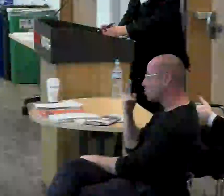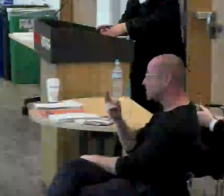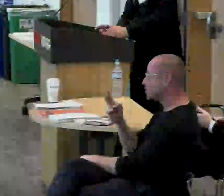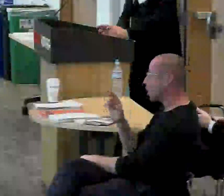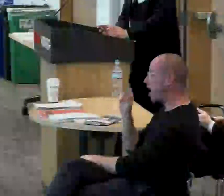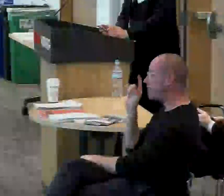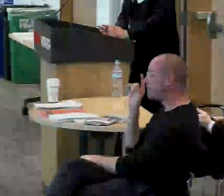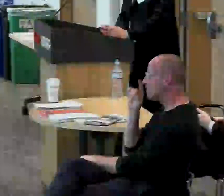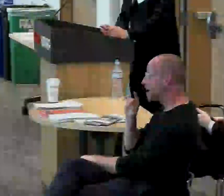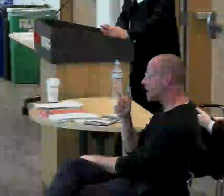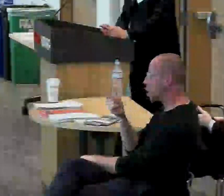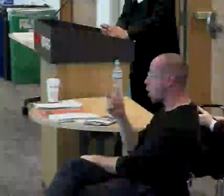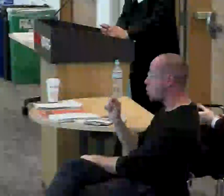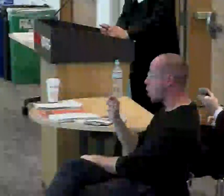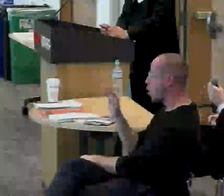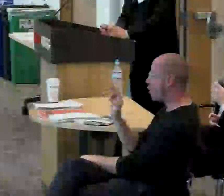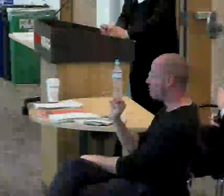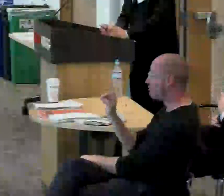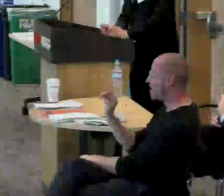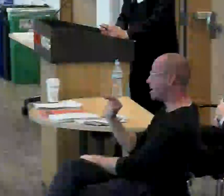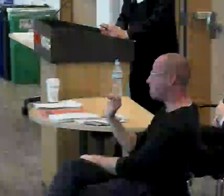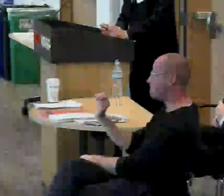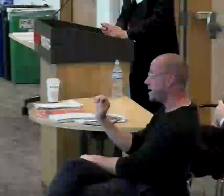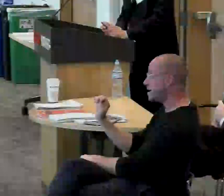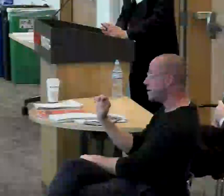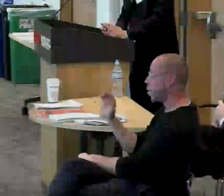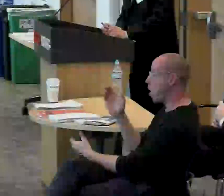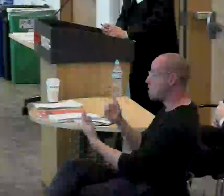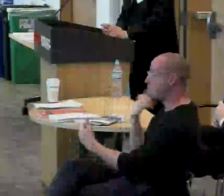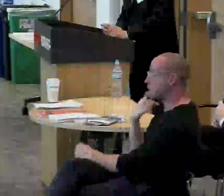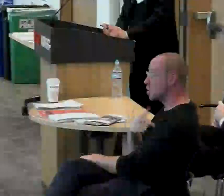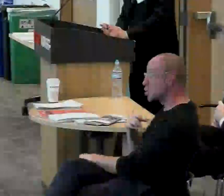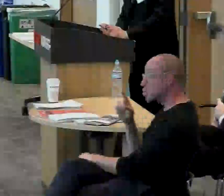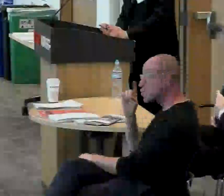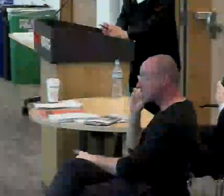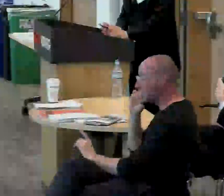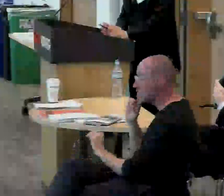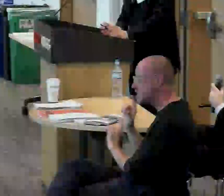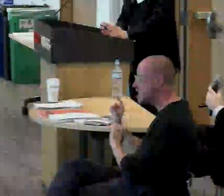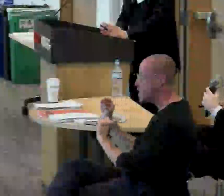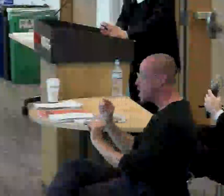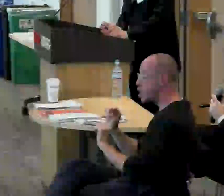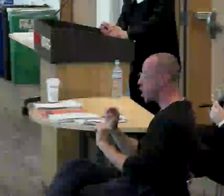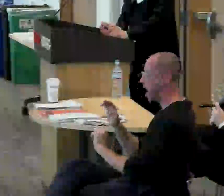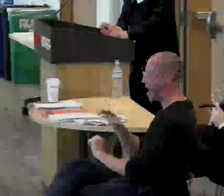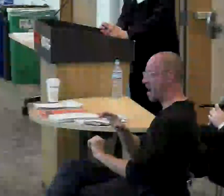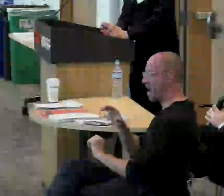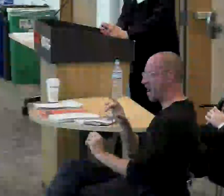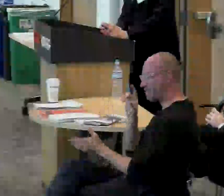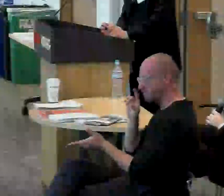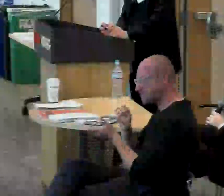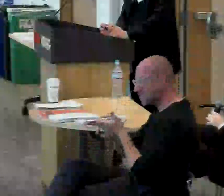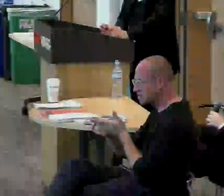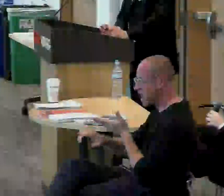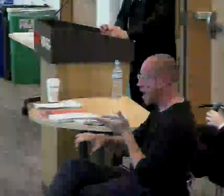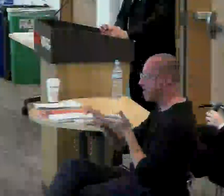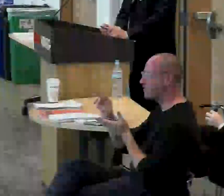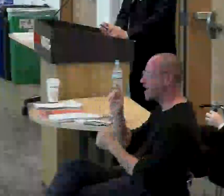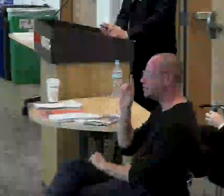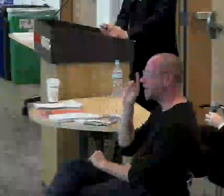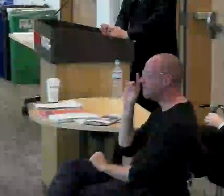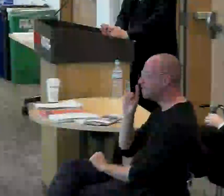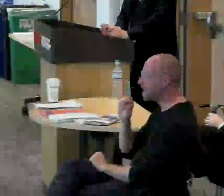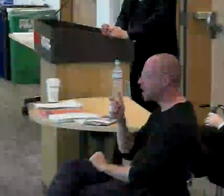or if we hear about and investigate and determine that there's like a fake GoFundMe page out there, apart from reporting to